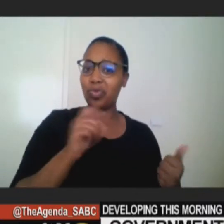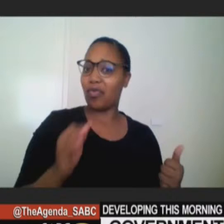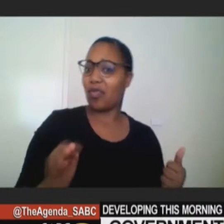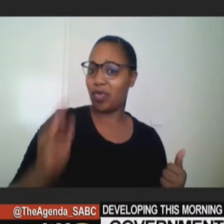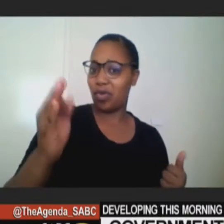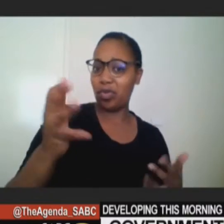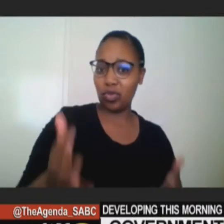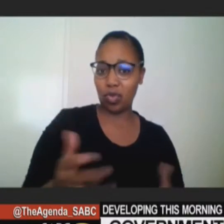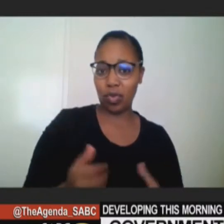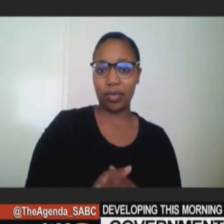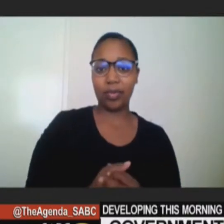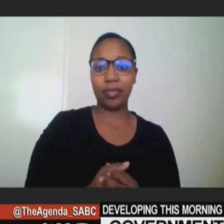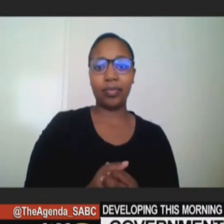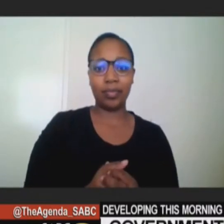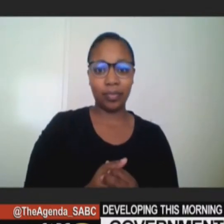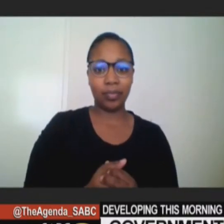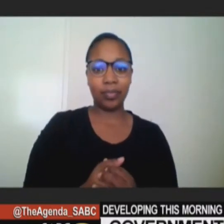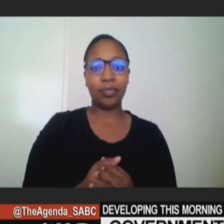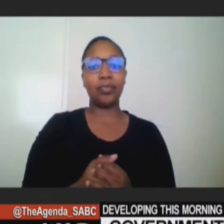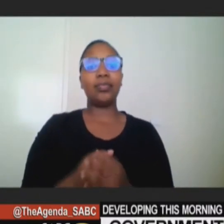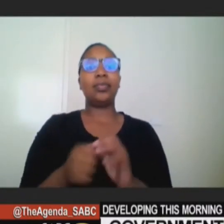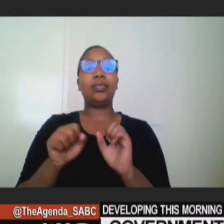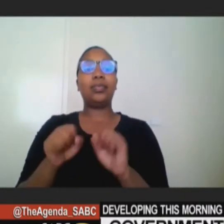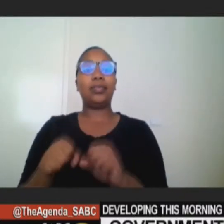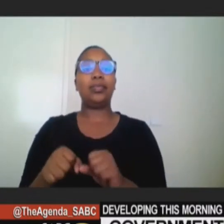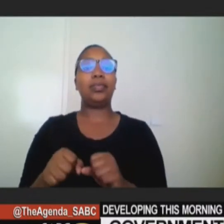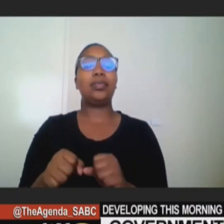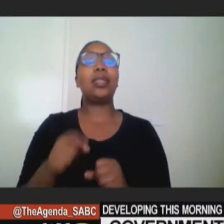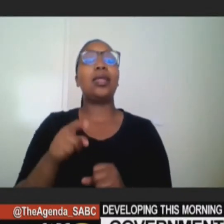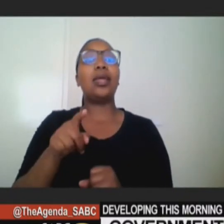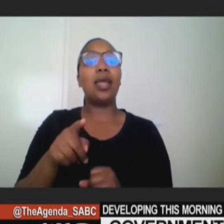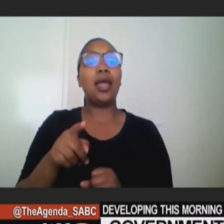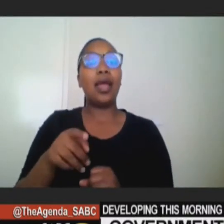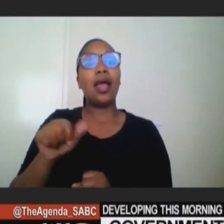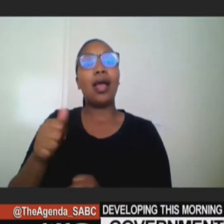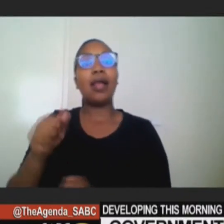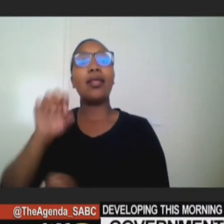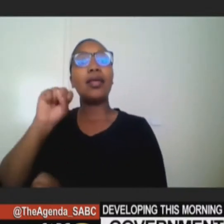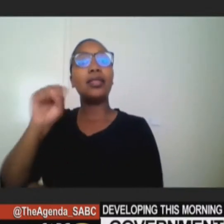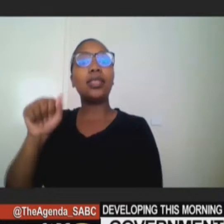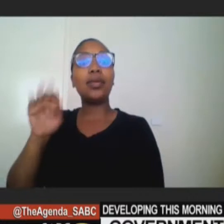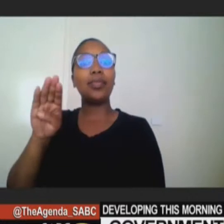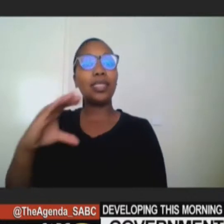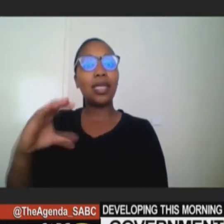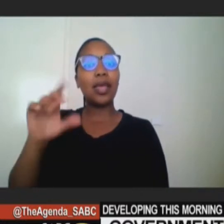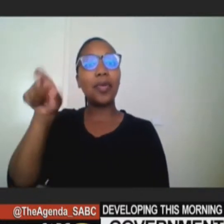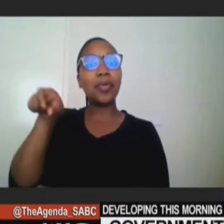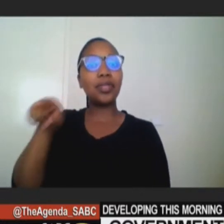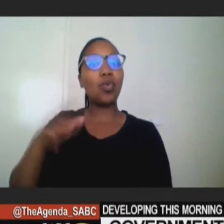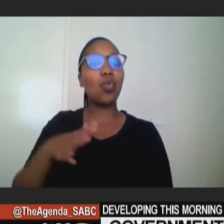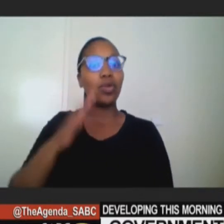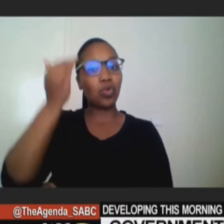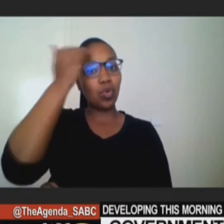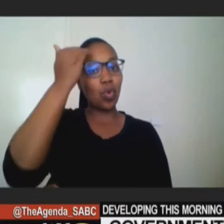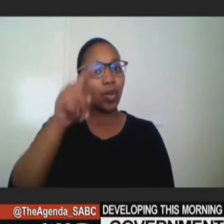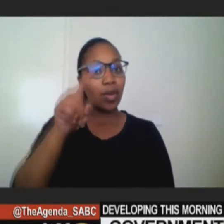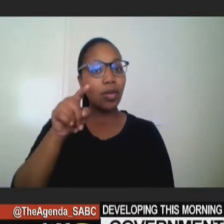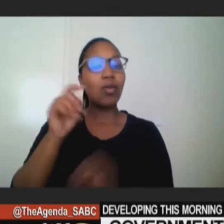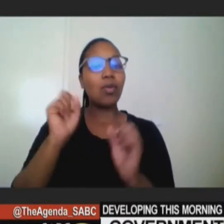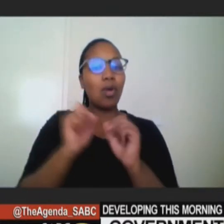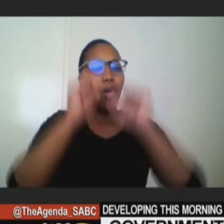Patricia Visache from SABC wants to know, when exactly did we first become aware of this